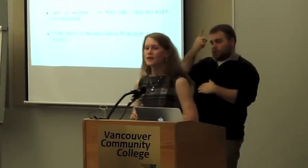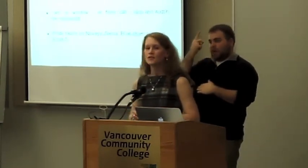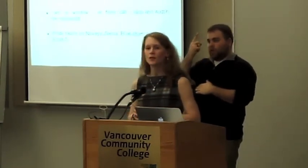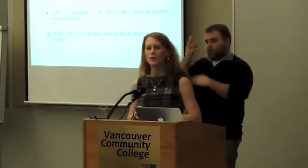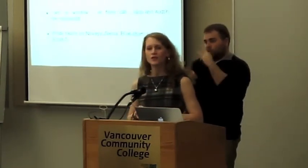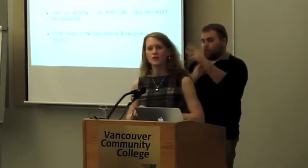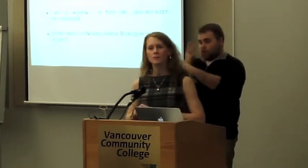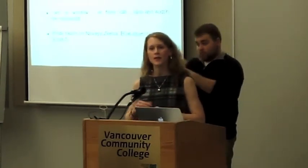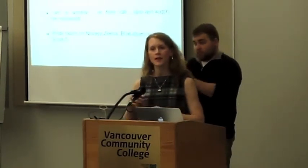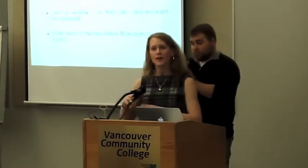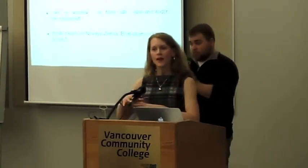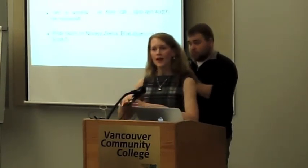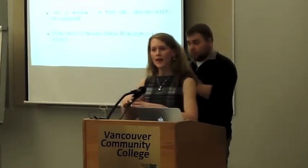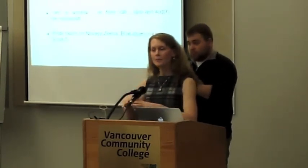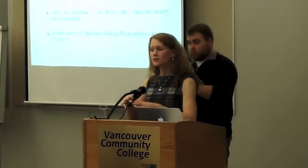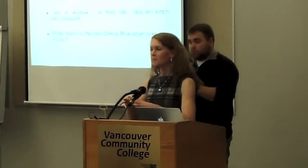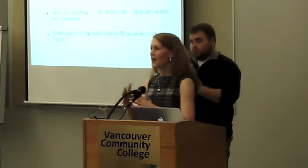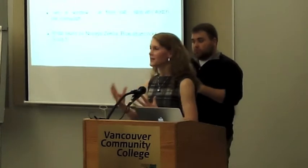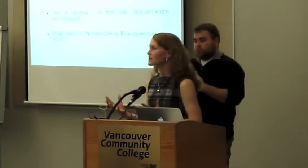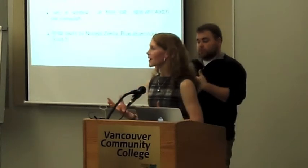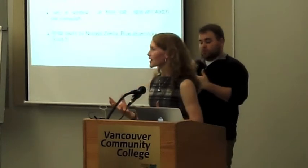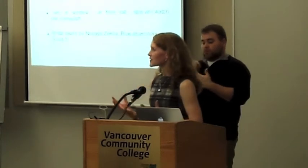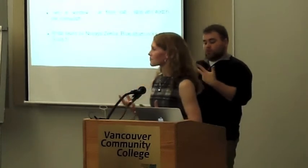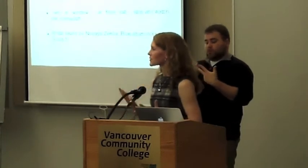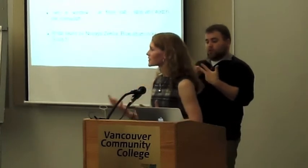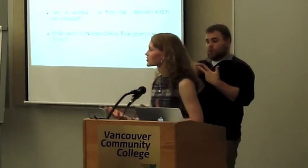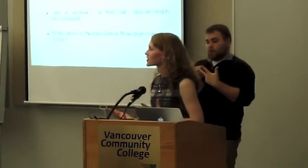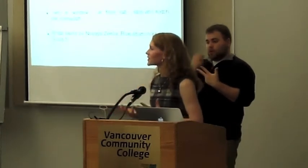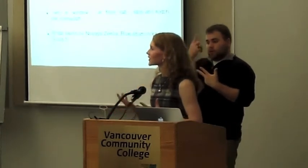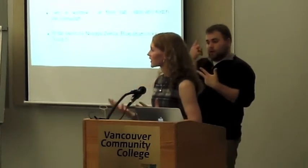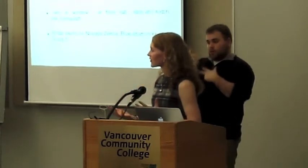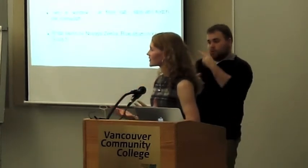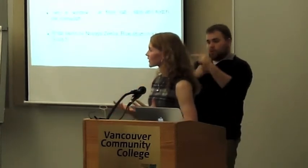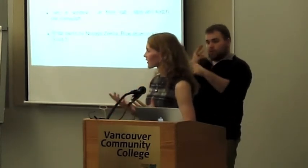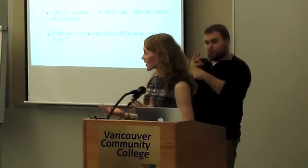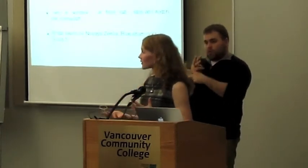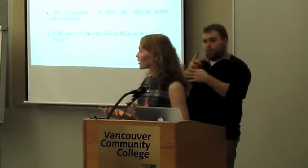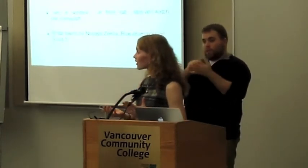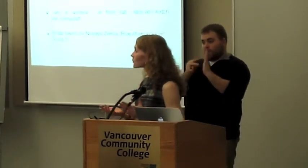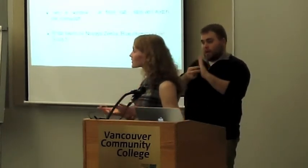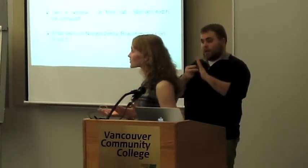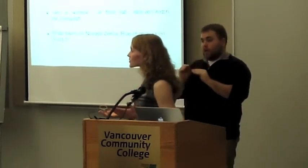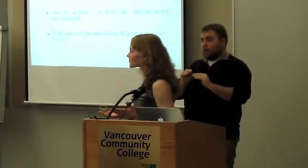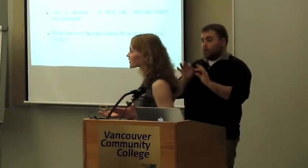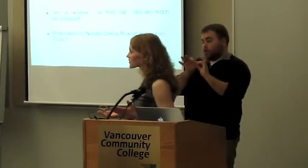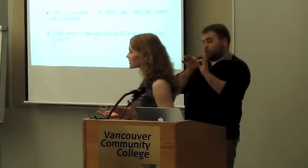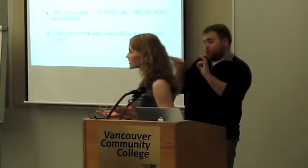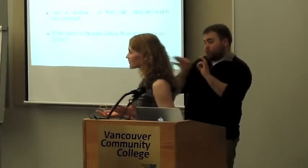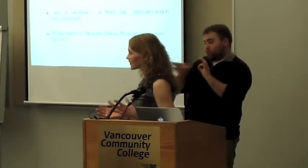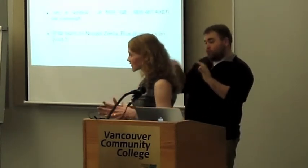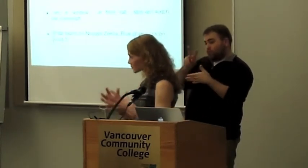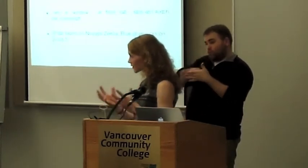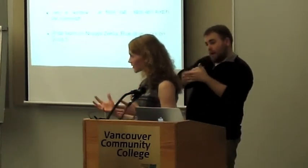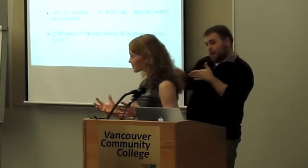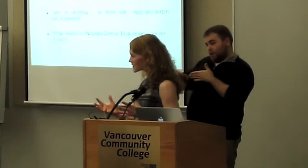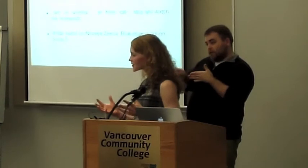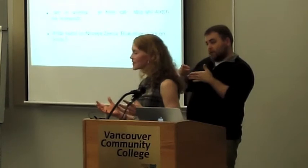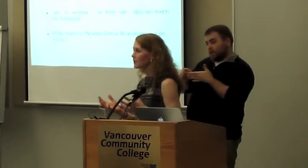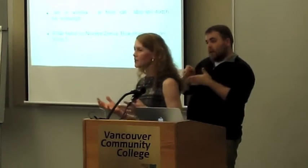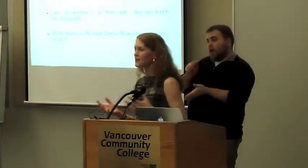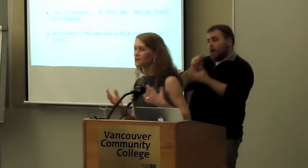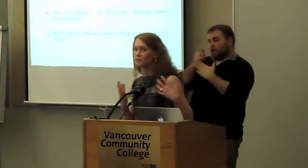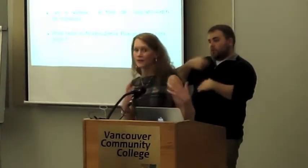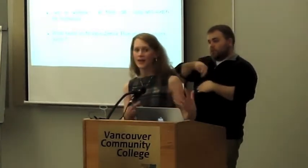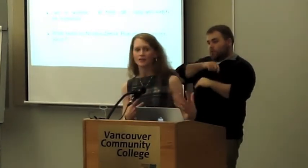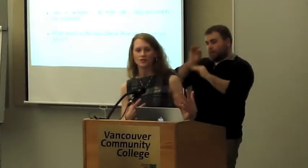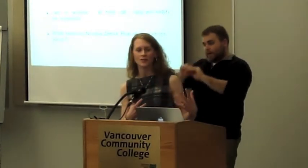world. So we should be able to maximize the precision and the clarity that could come along with the tools of literacy, and that's what our aim is.